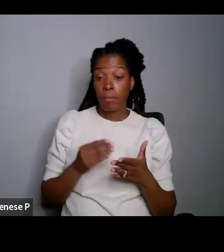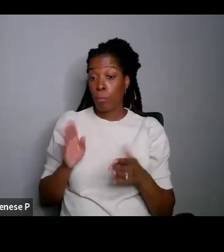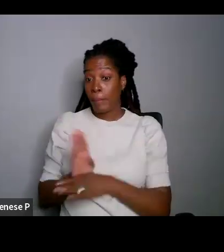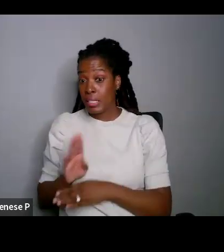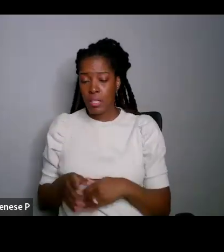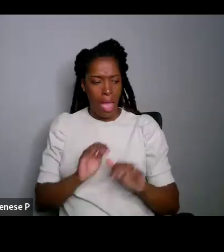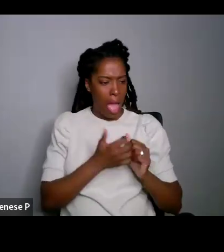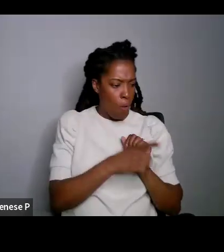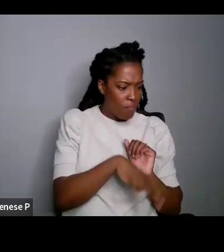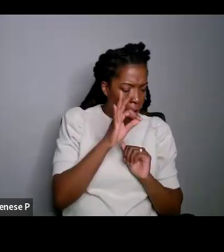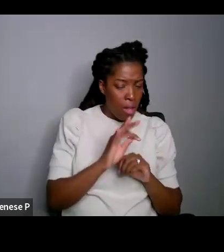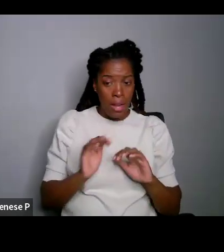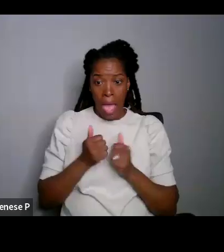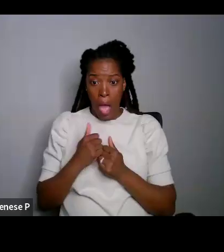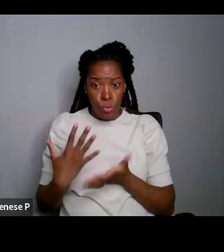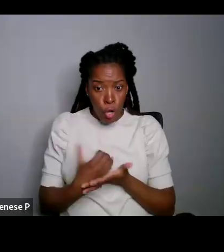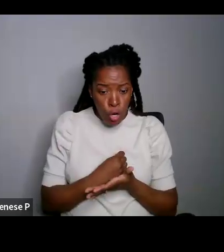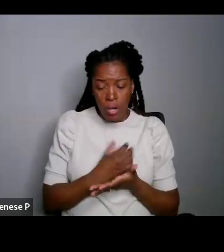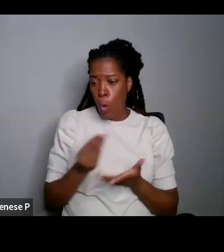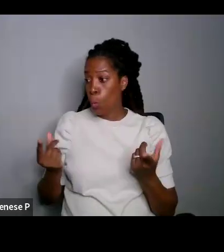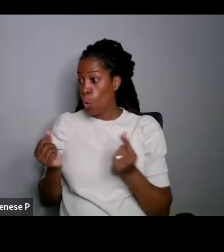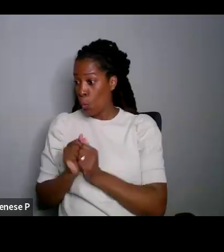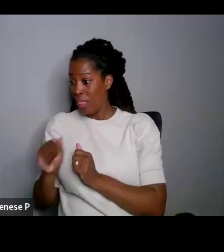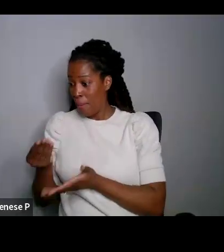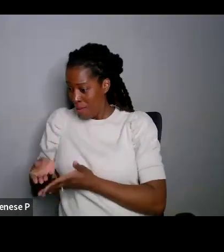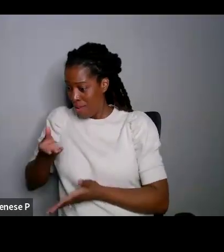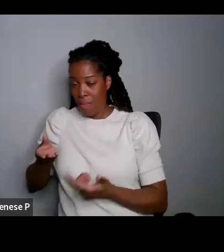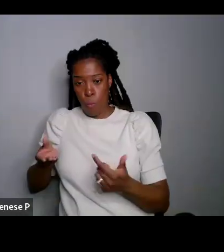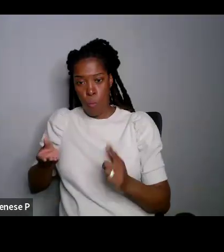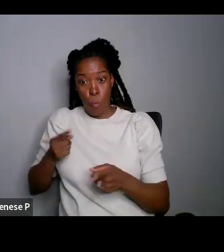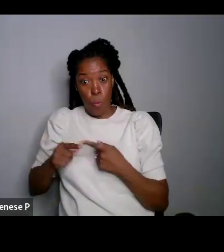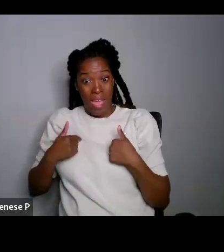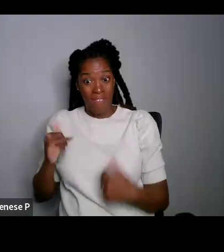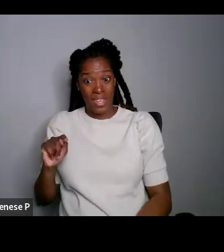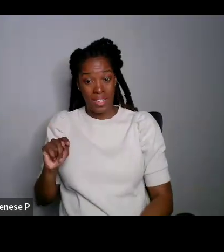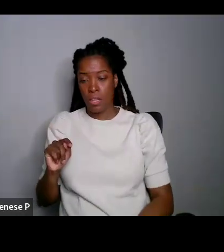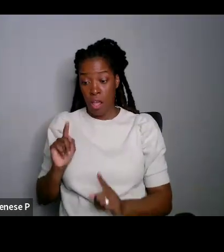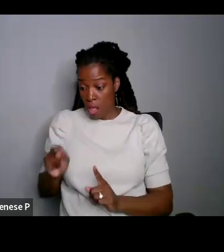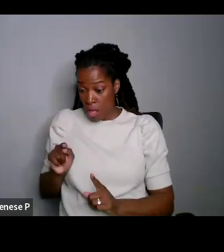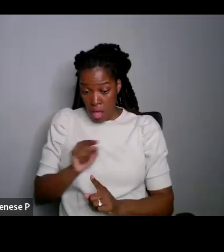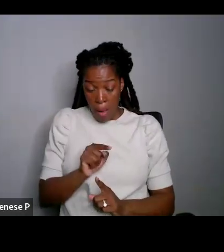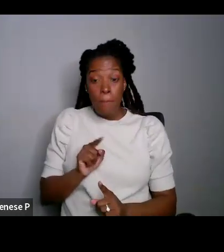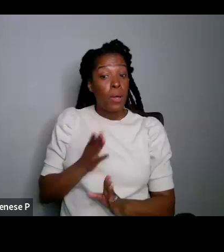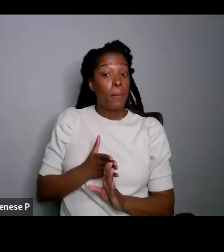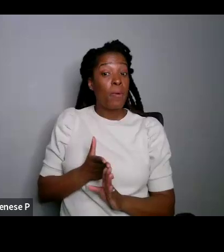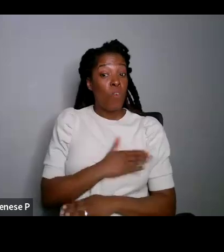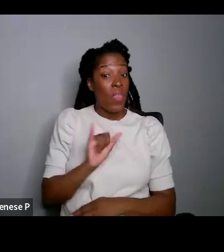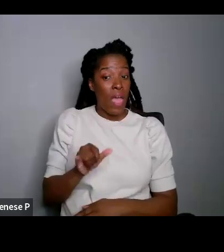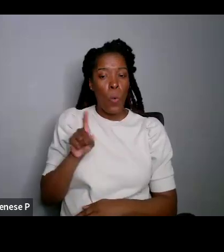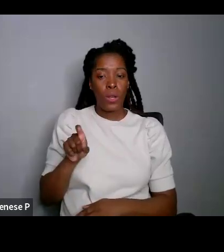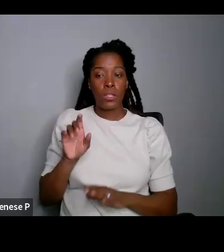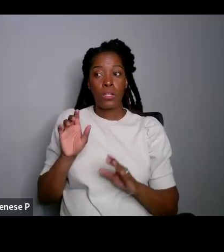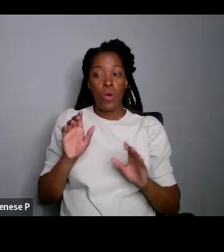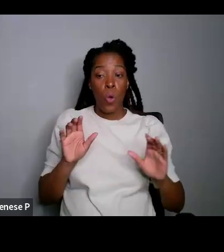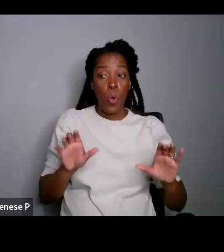with the money that we have? But before we can do that, we have to do the work before the work. And